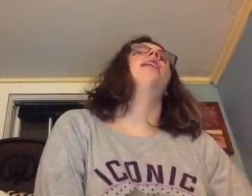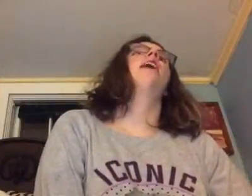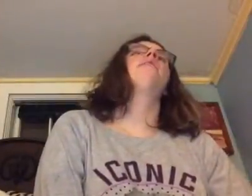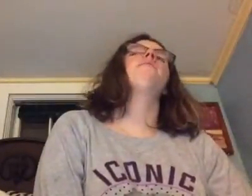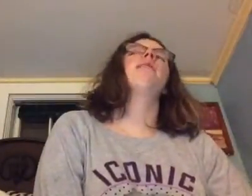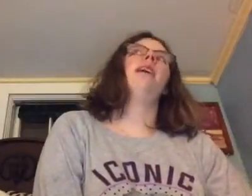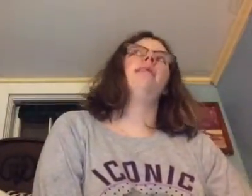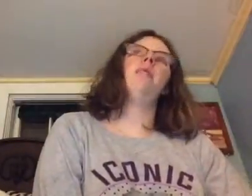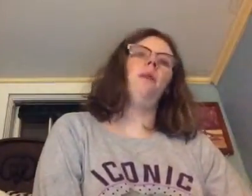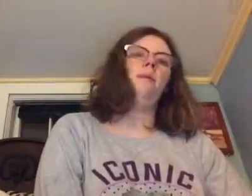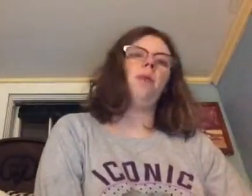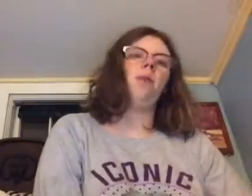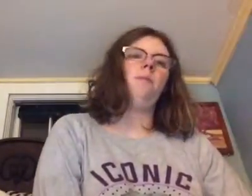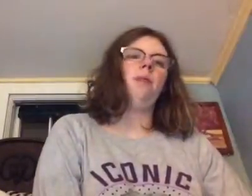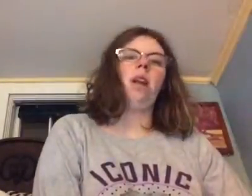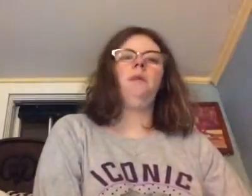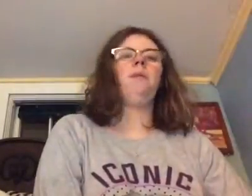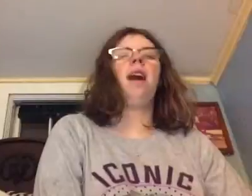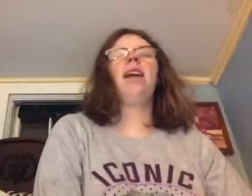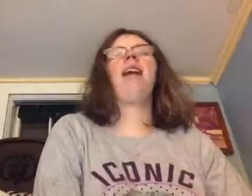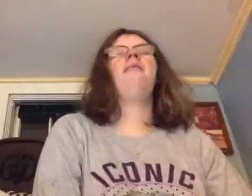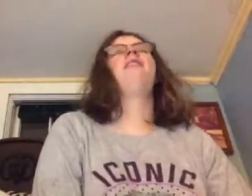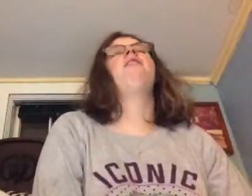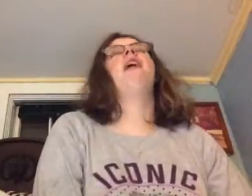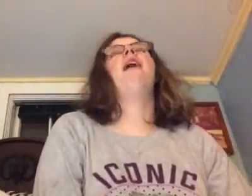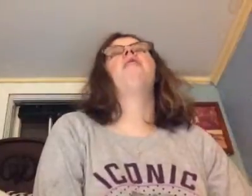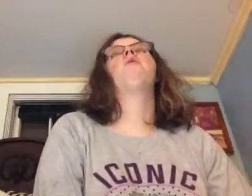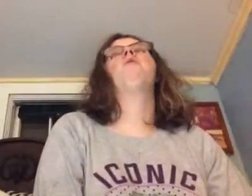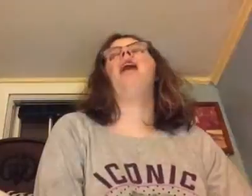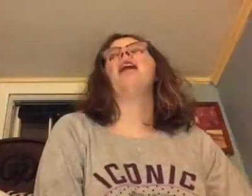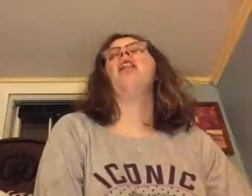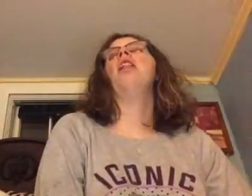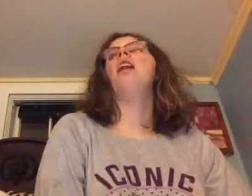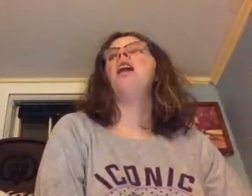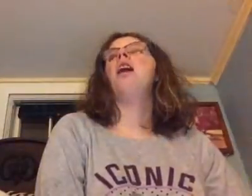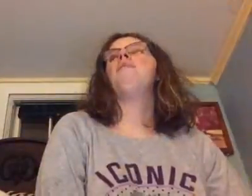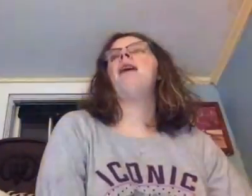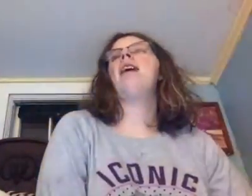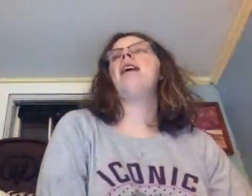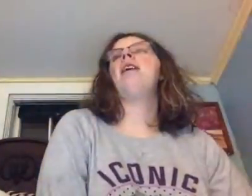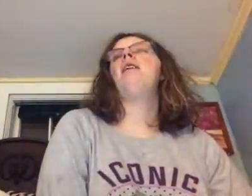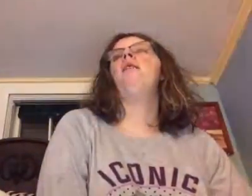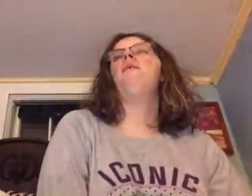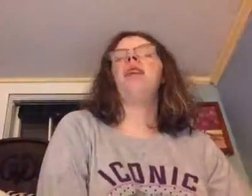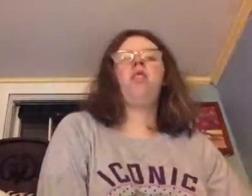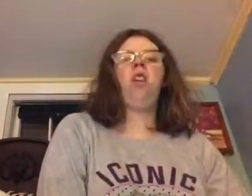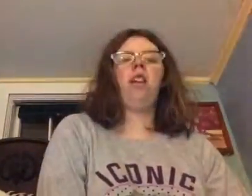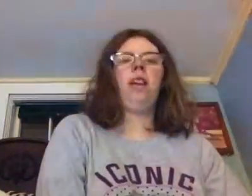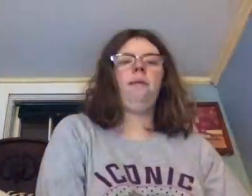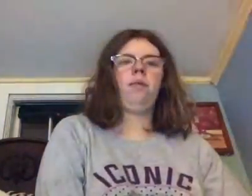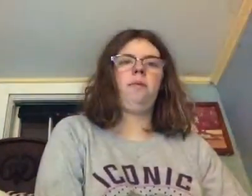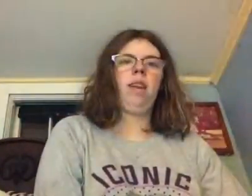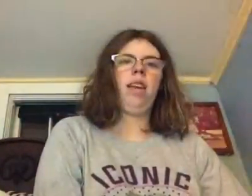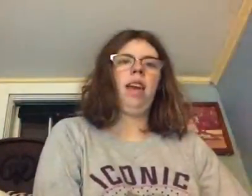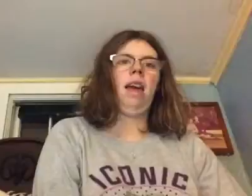I didn't realize it was a popular group, you know, I kind of figured it out after a while, but when I started, it was really, and